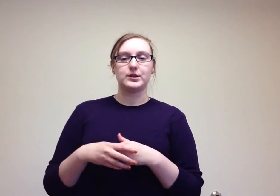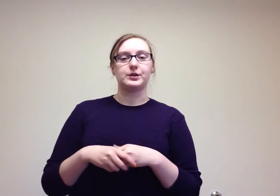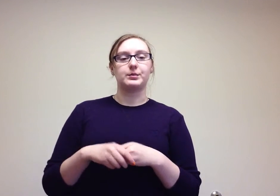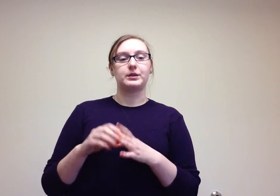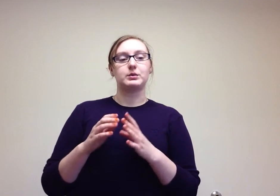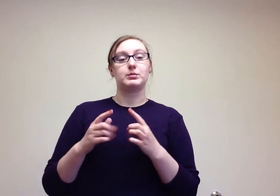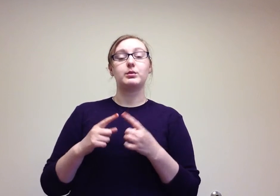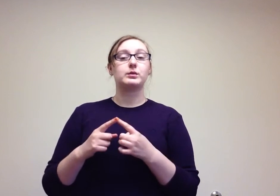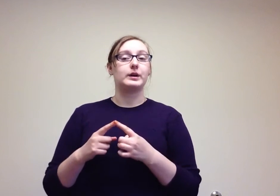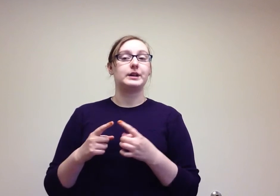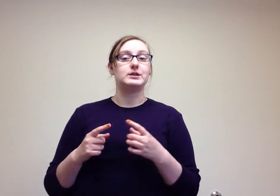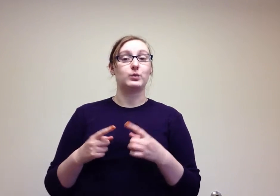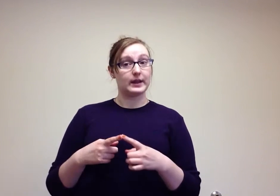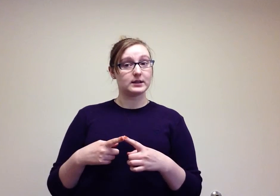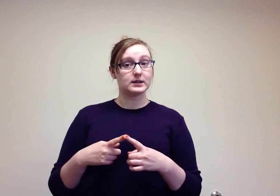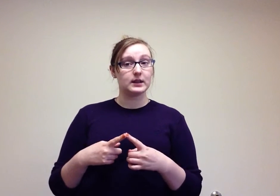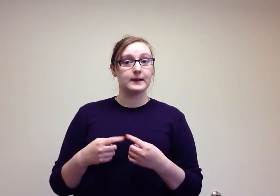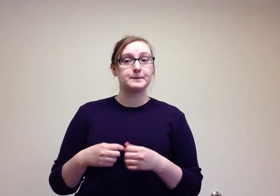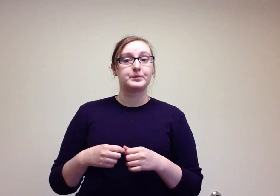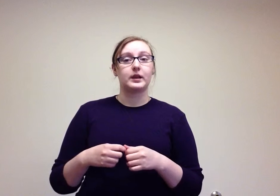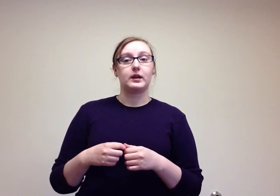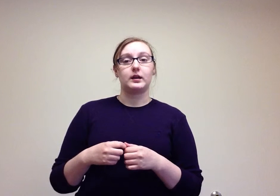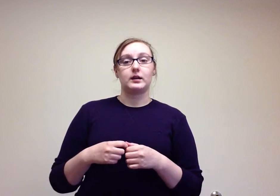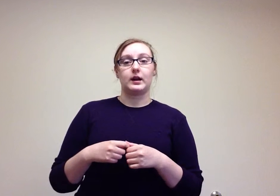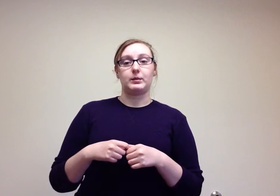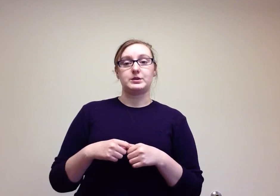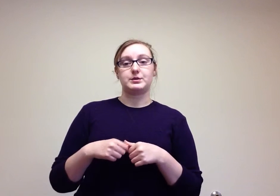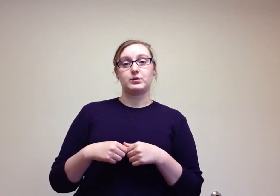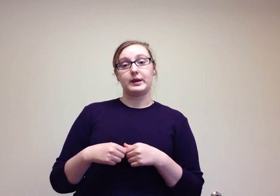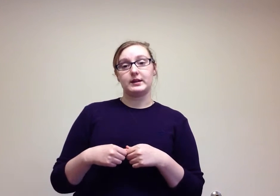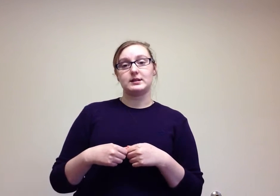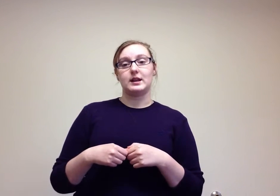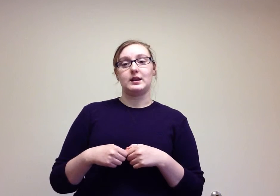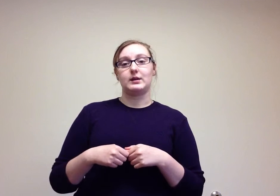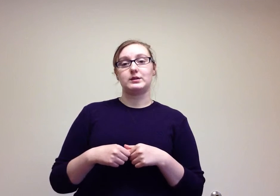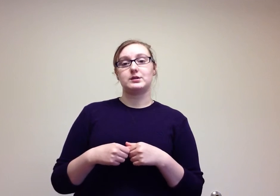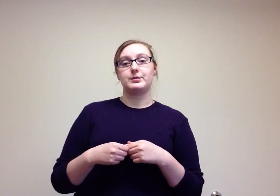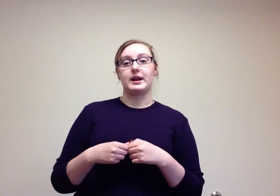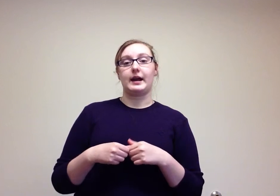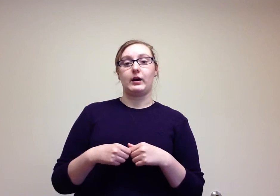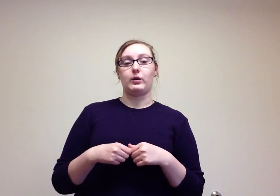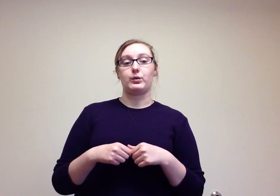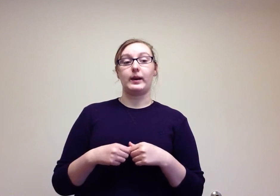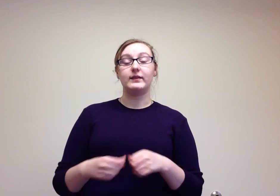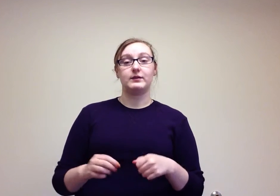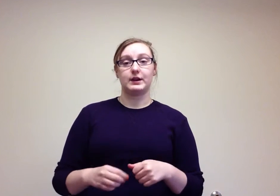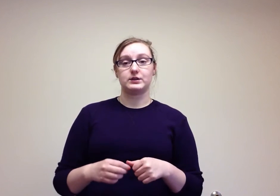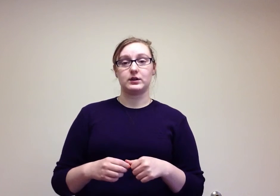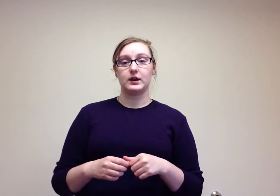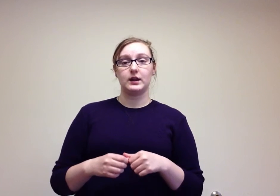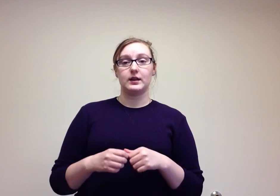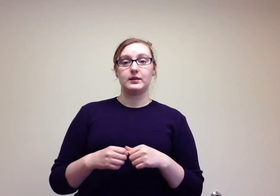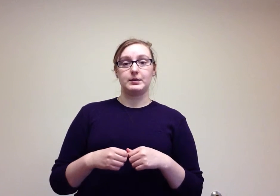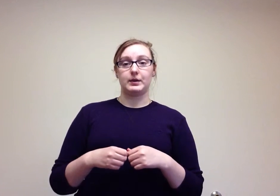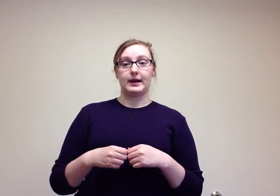other, but the most important one is weight and how much a person weighs, and that will determine how great the effects are that people have,